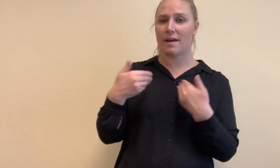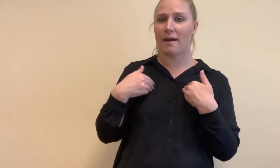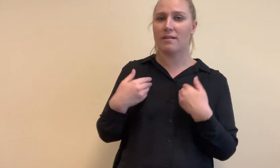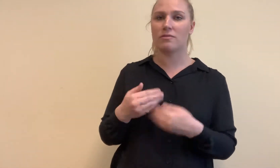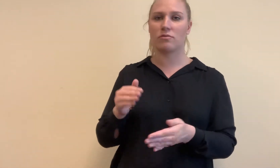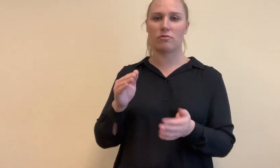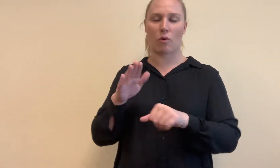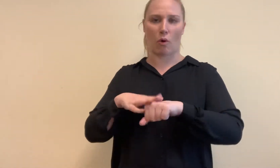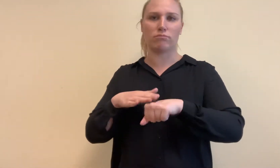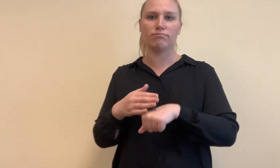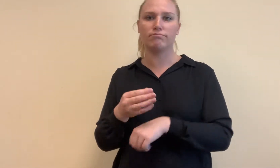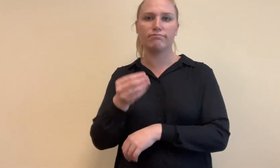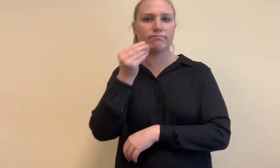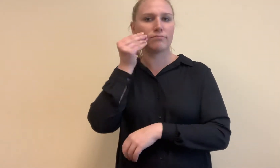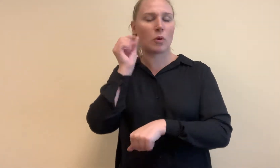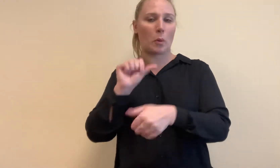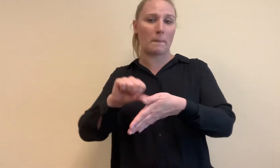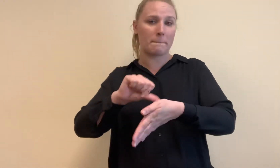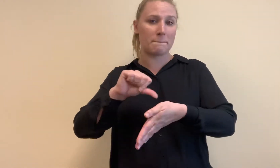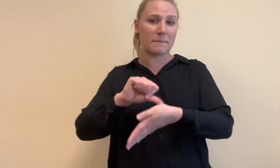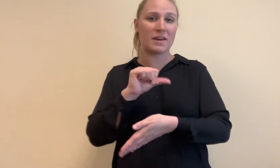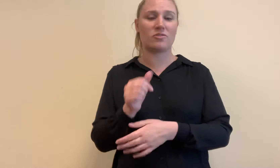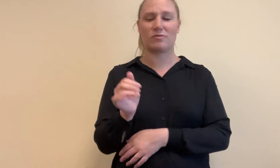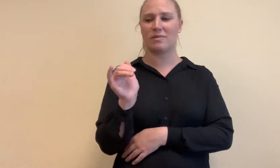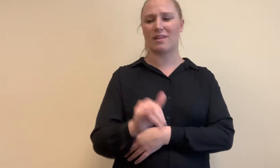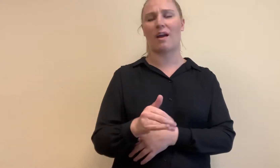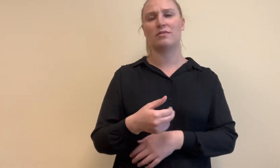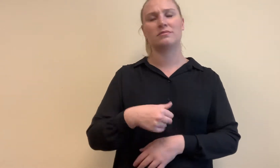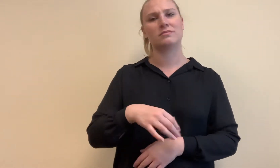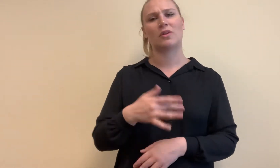my short time here. So I'm very proud of our students here in the Central School District.